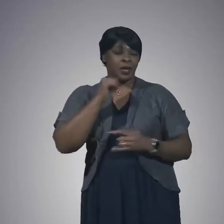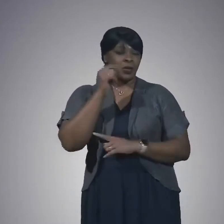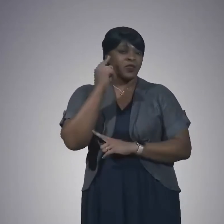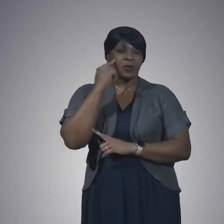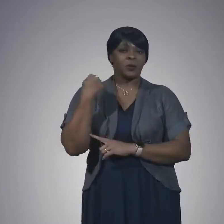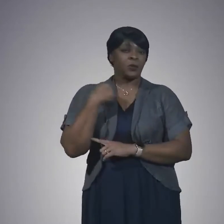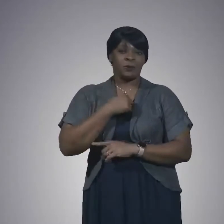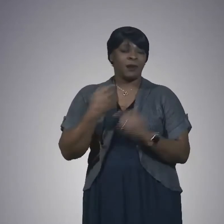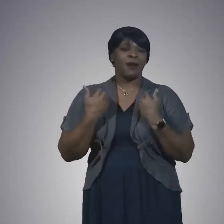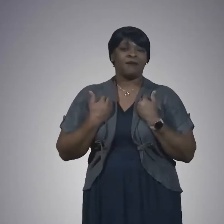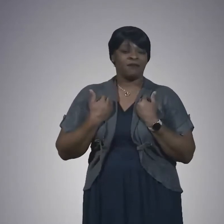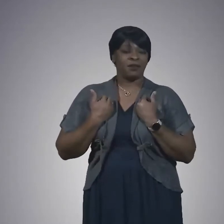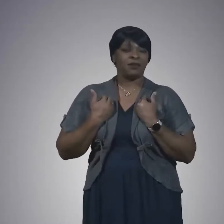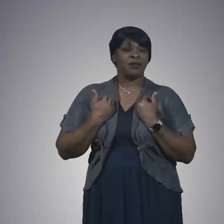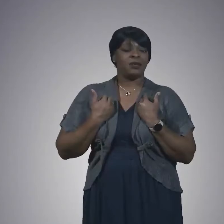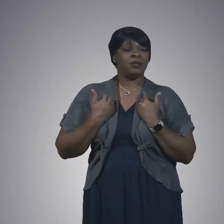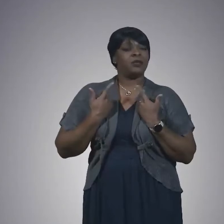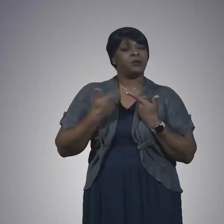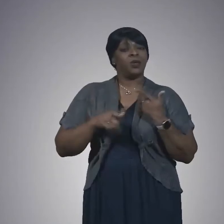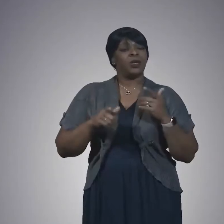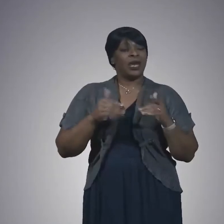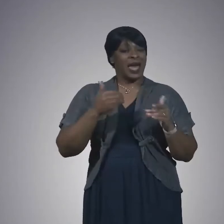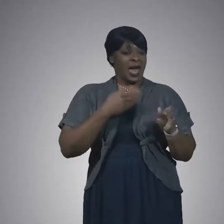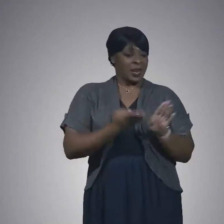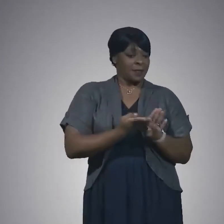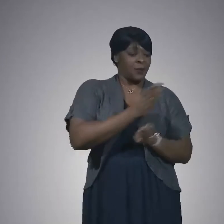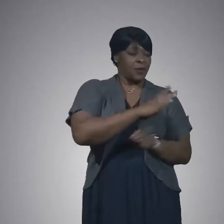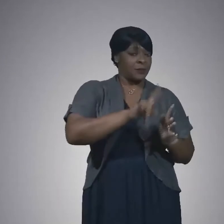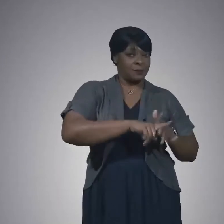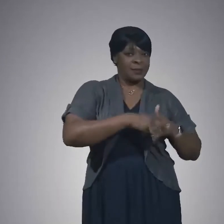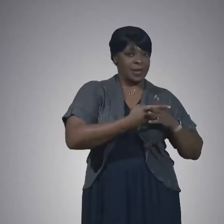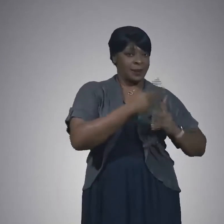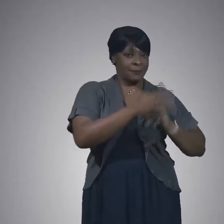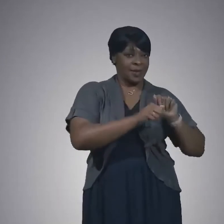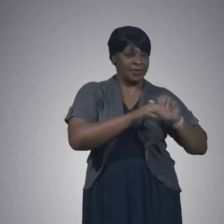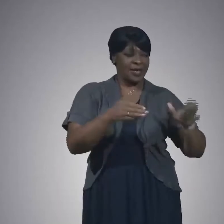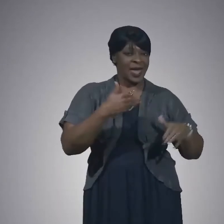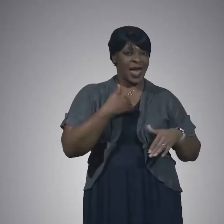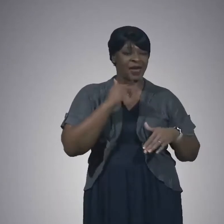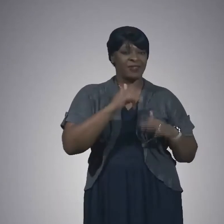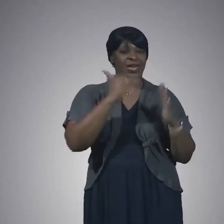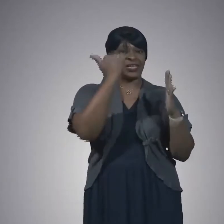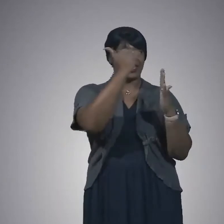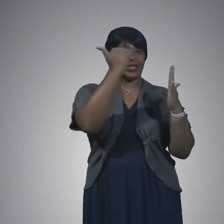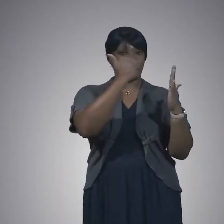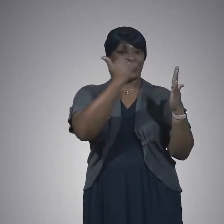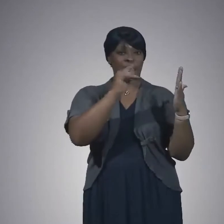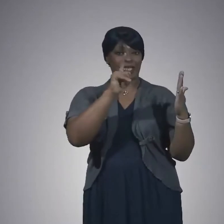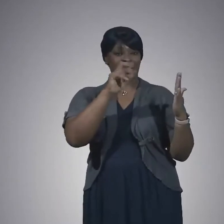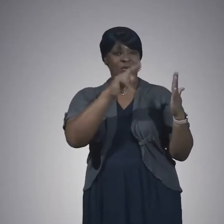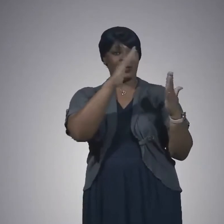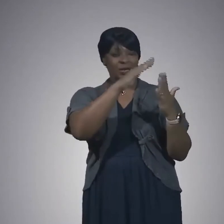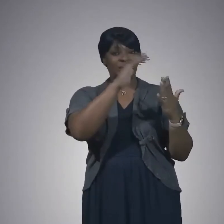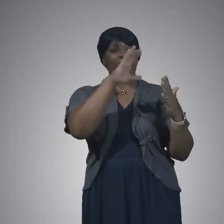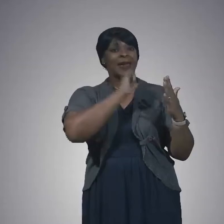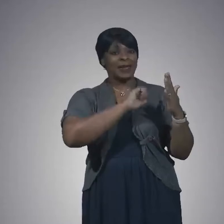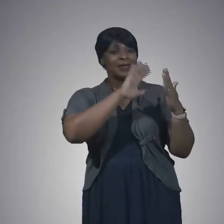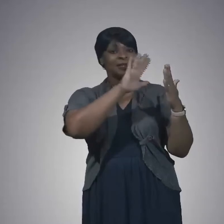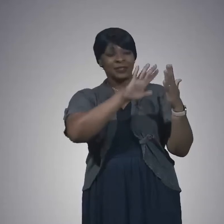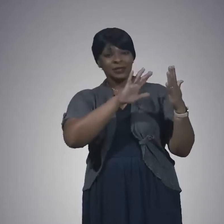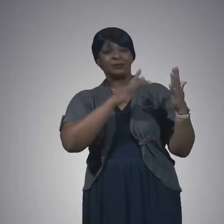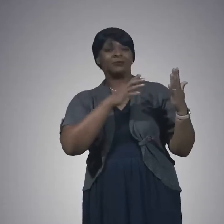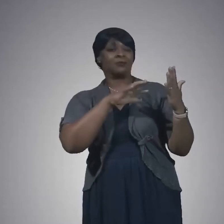going to have what we had at the beginning of the pandemic, where you have that tiered system, but I do believe they are going to be